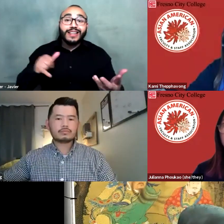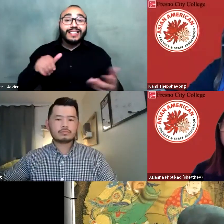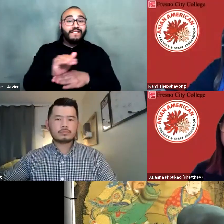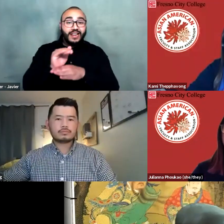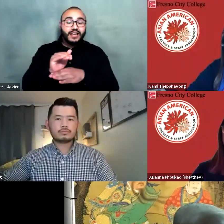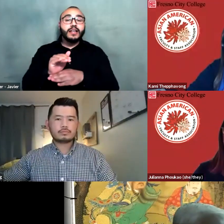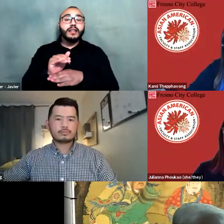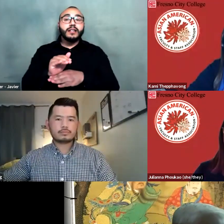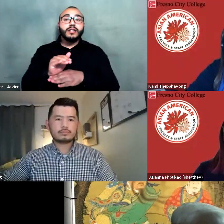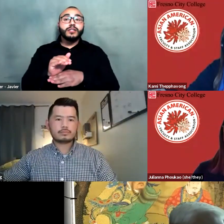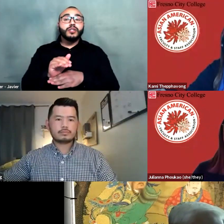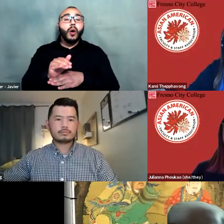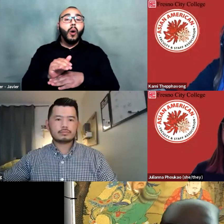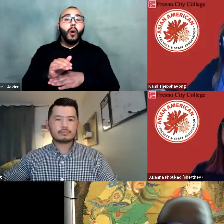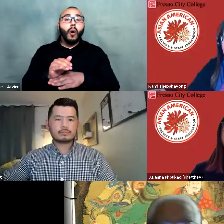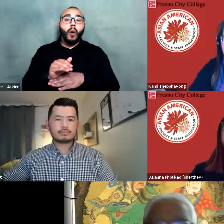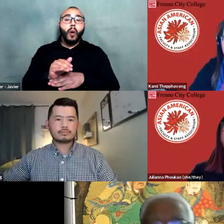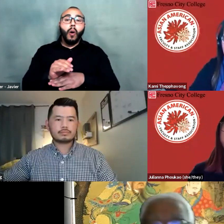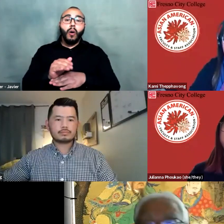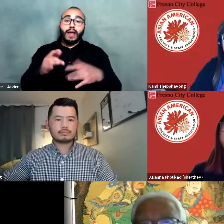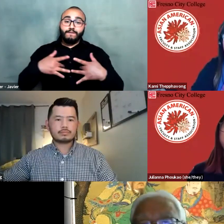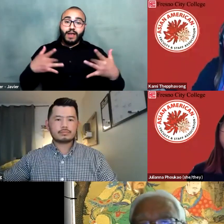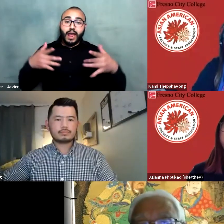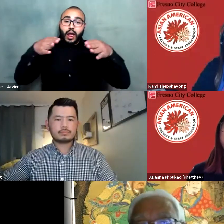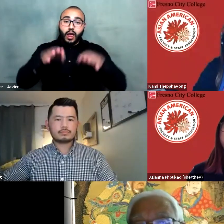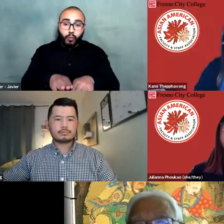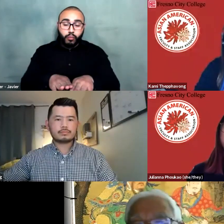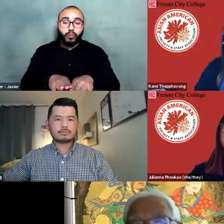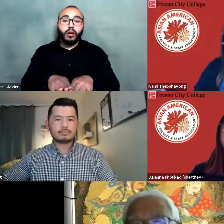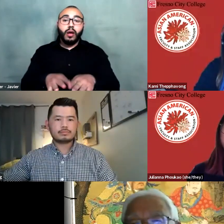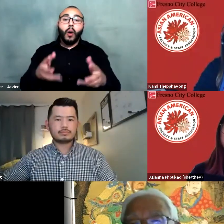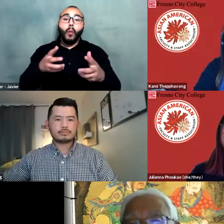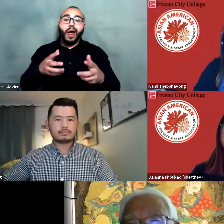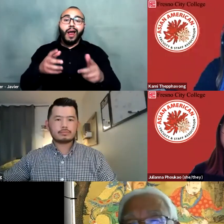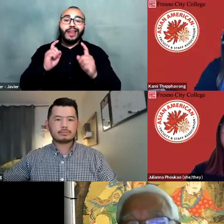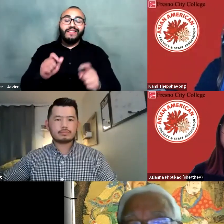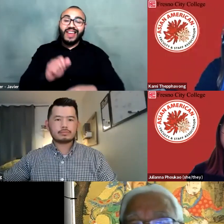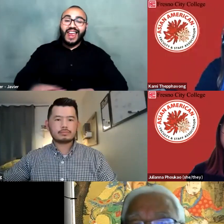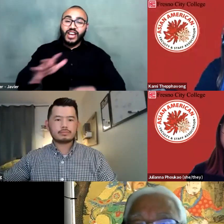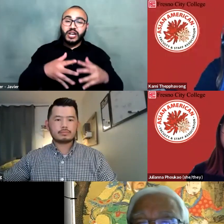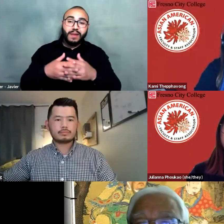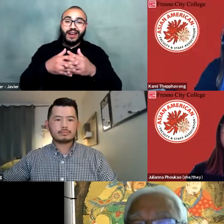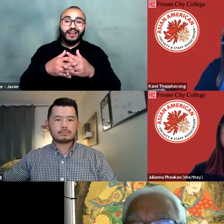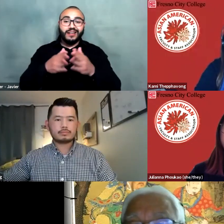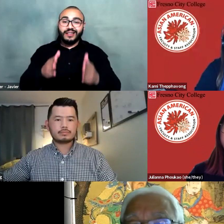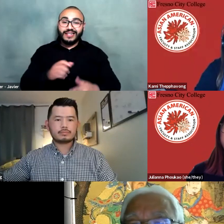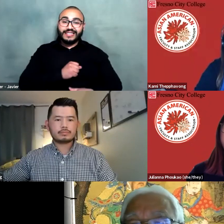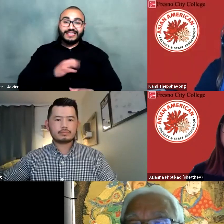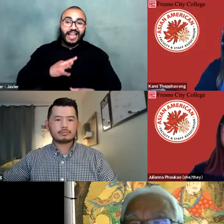in closing, I would like to give the Asian American Faculty and Staff President, Chai